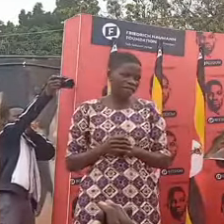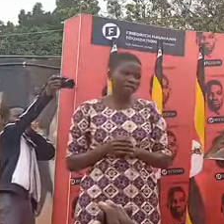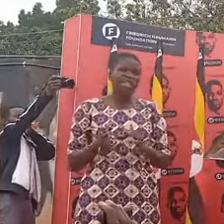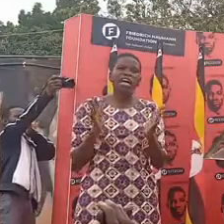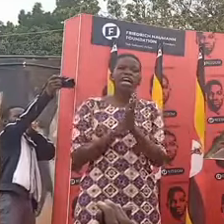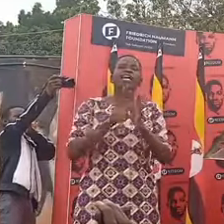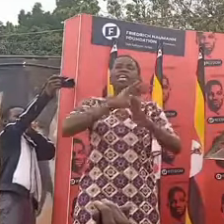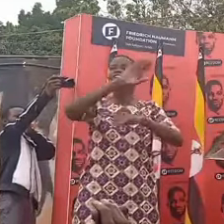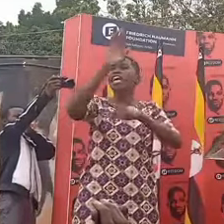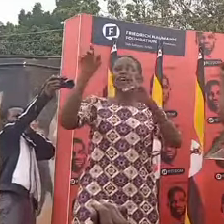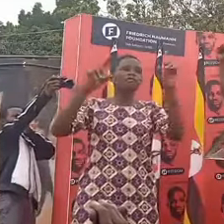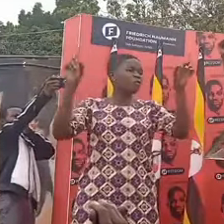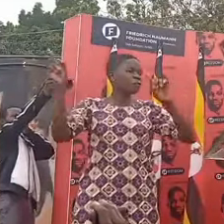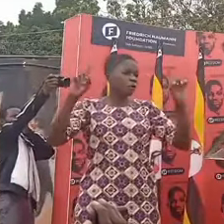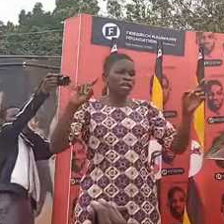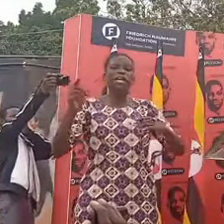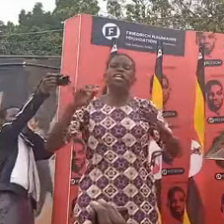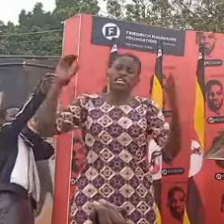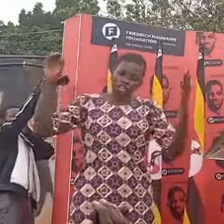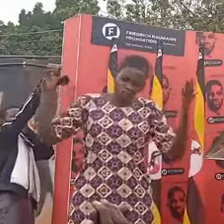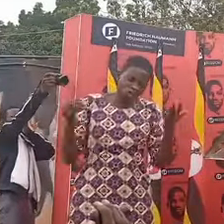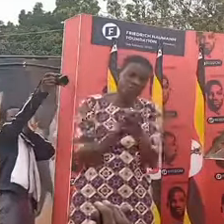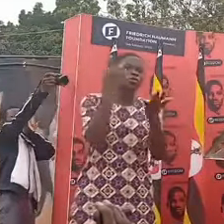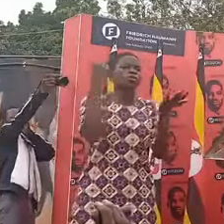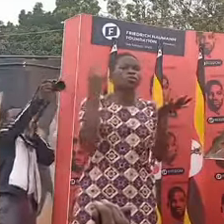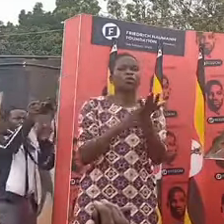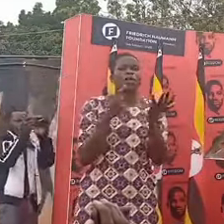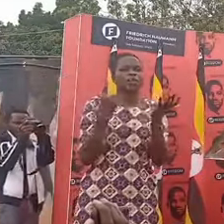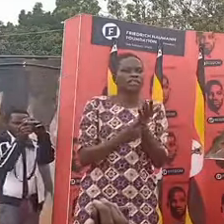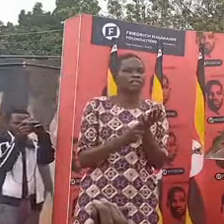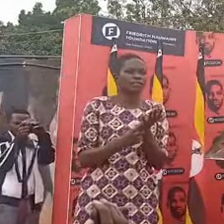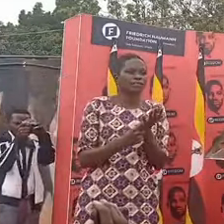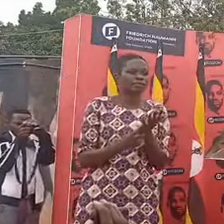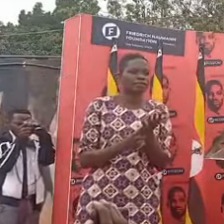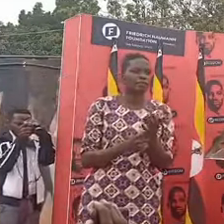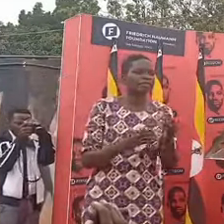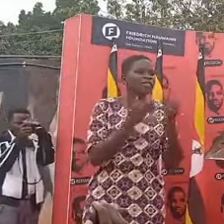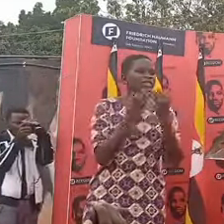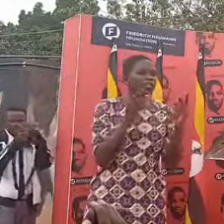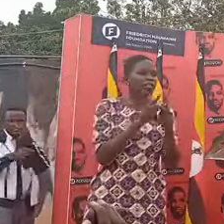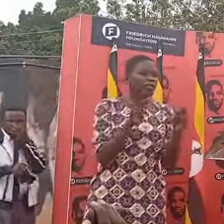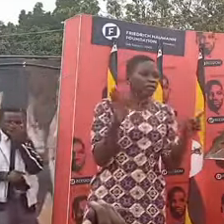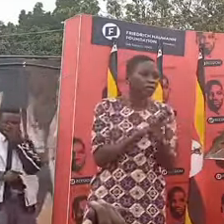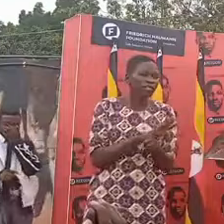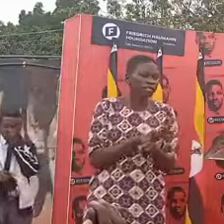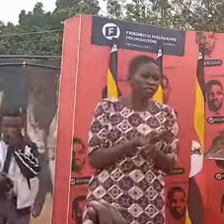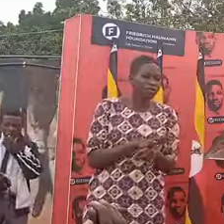A new Uganda. Thank you very much.